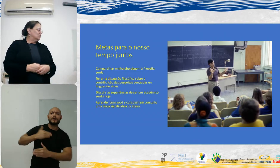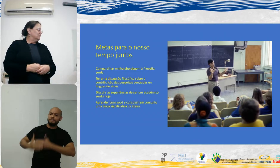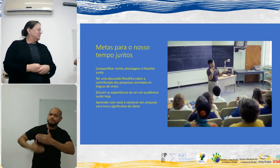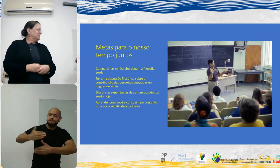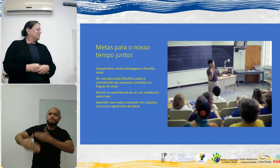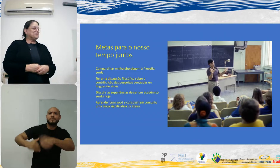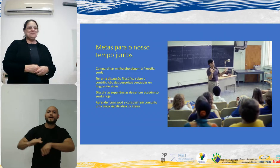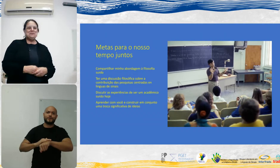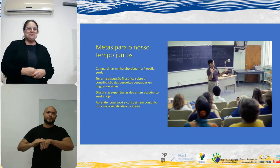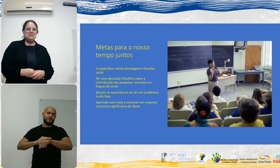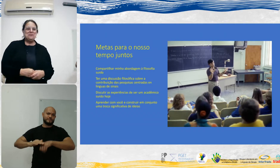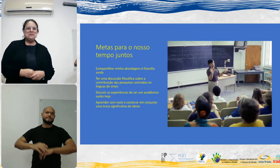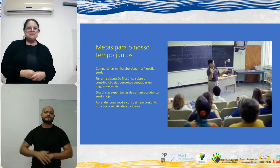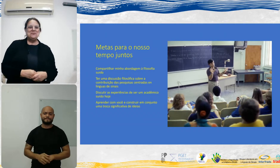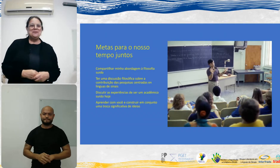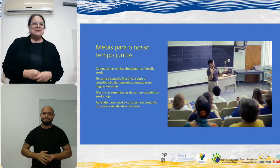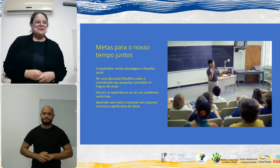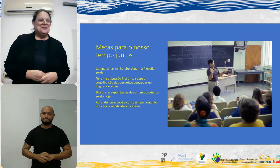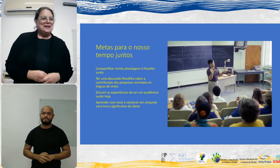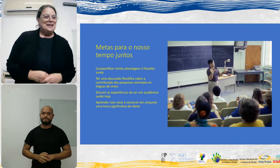dialogue.